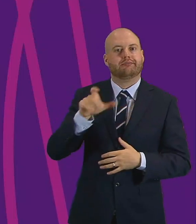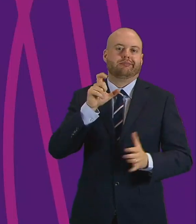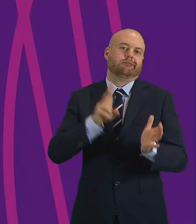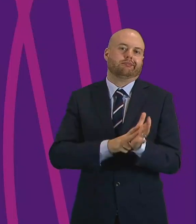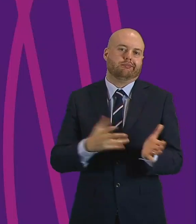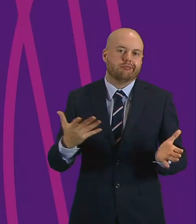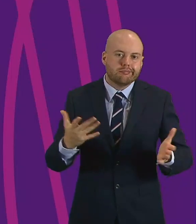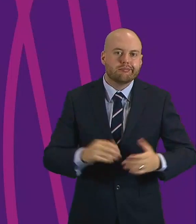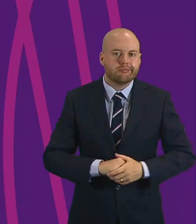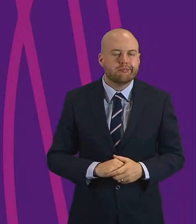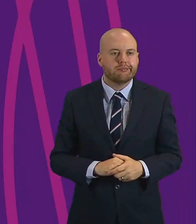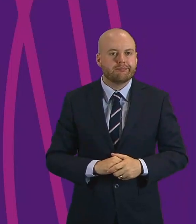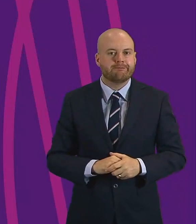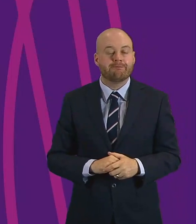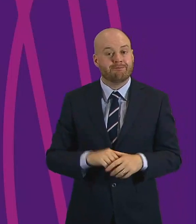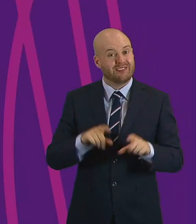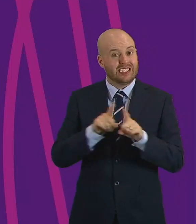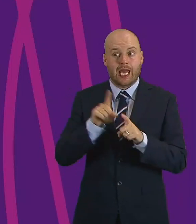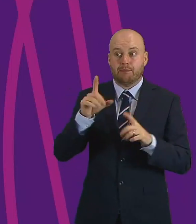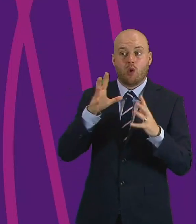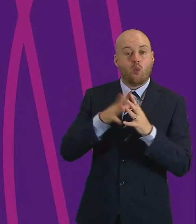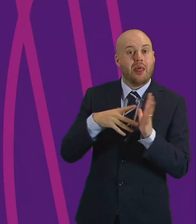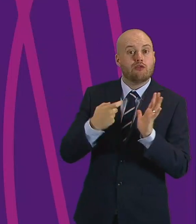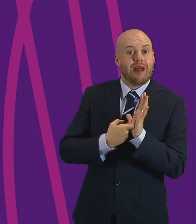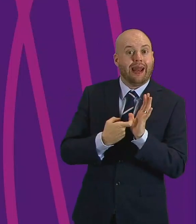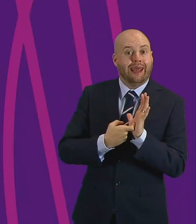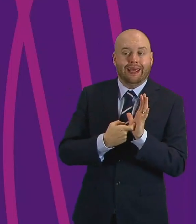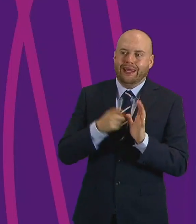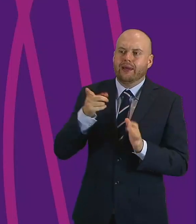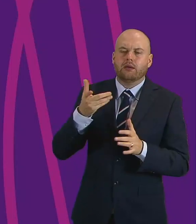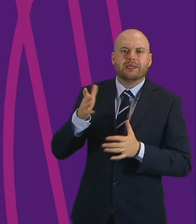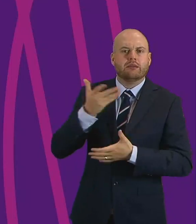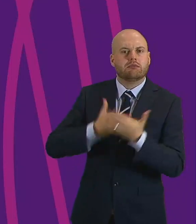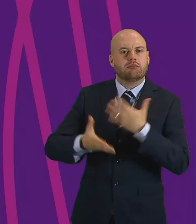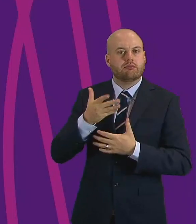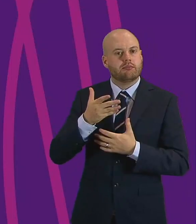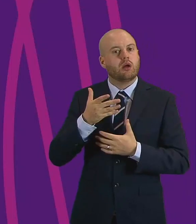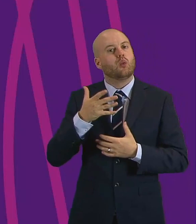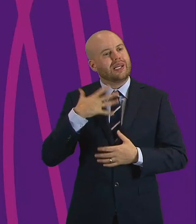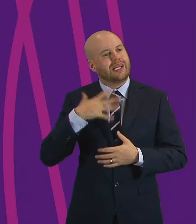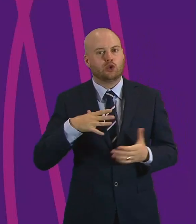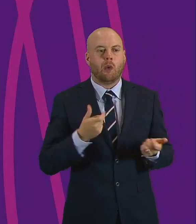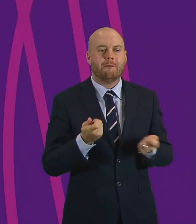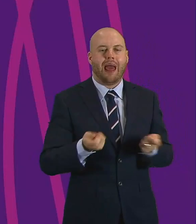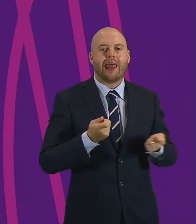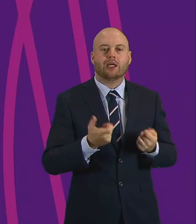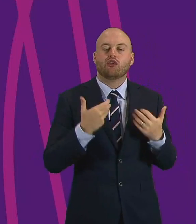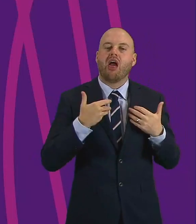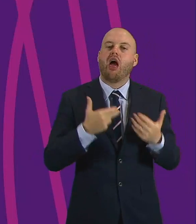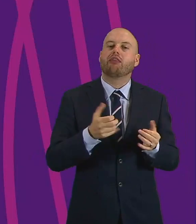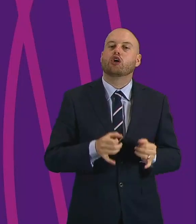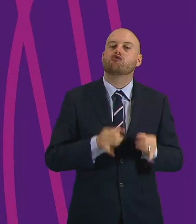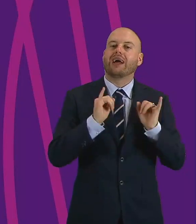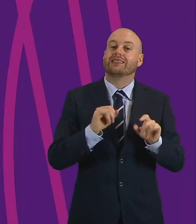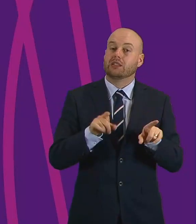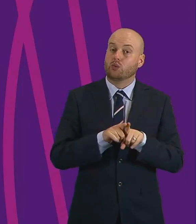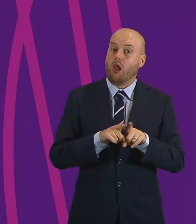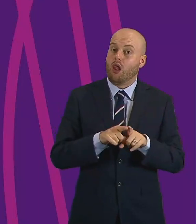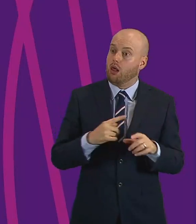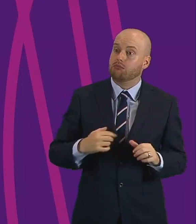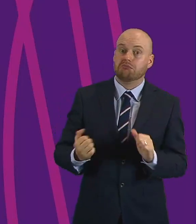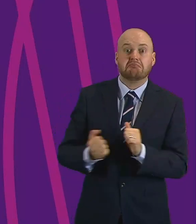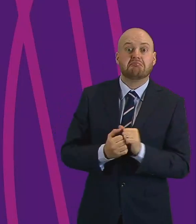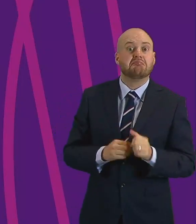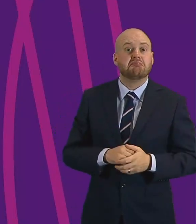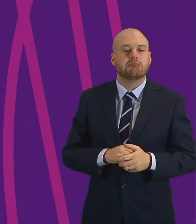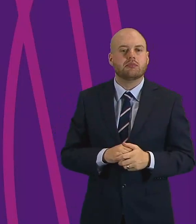economic confidence that Willie Rennie mentioned, based on managing the health crisis. And as we do so, I will keep listening to